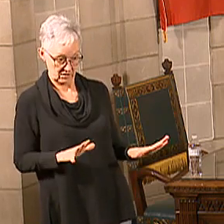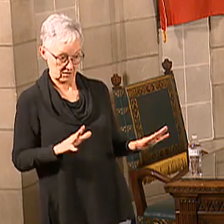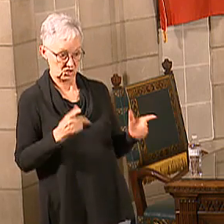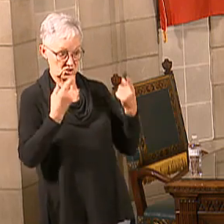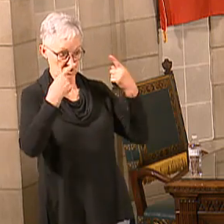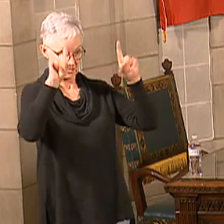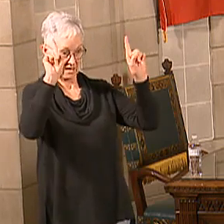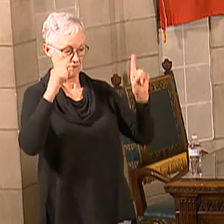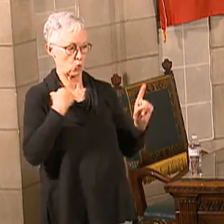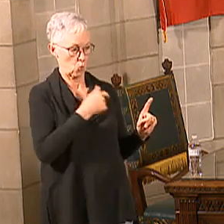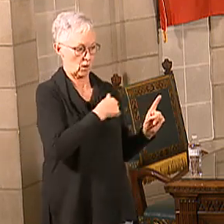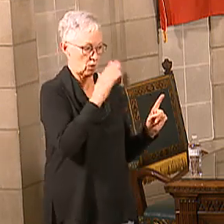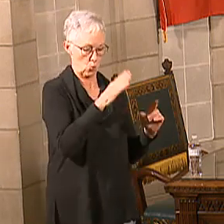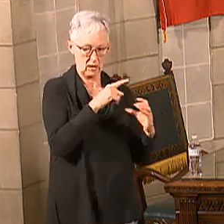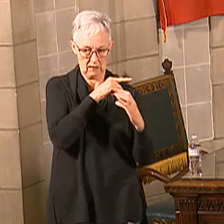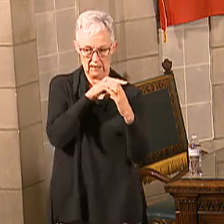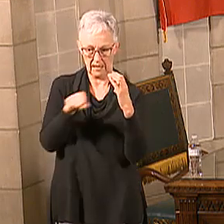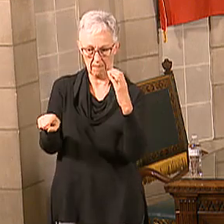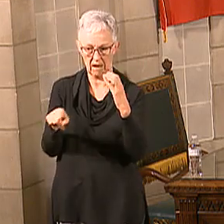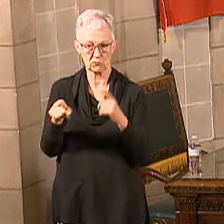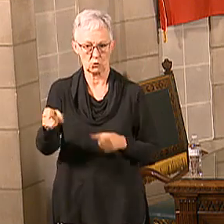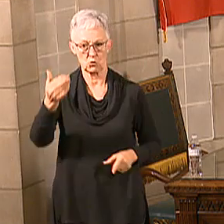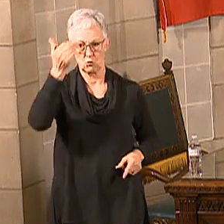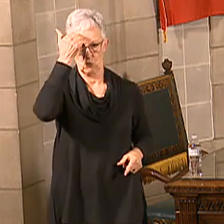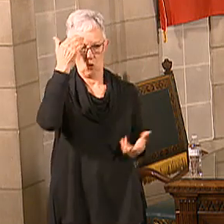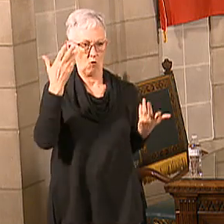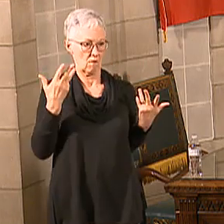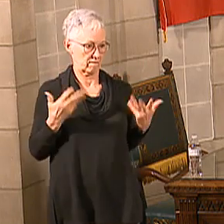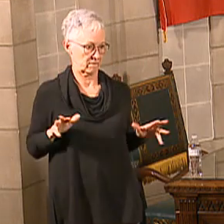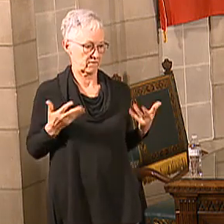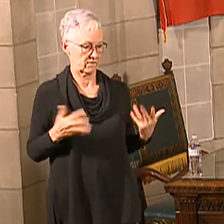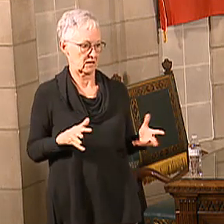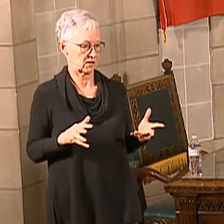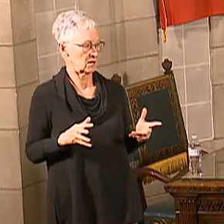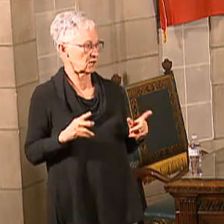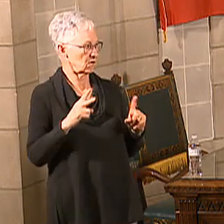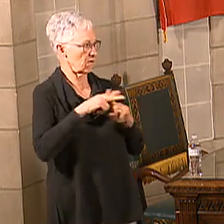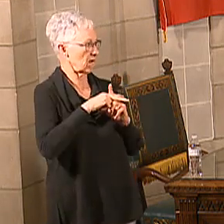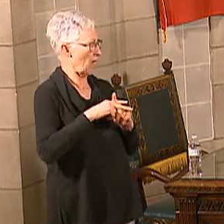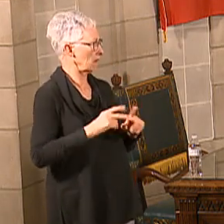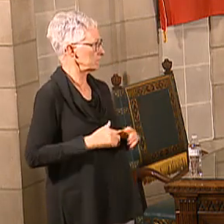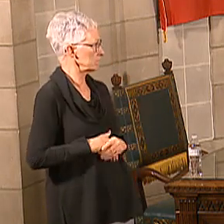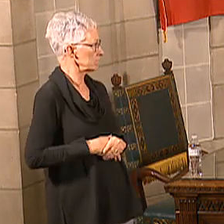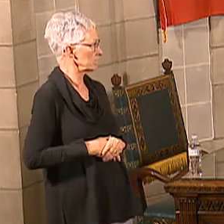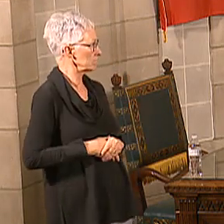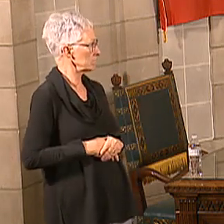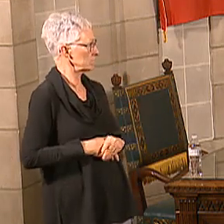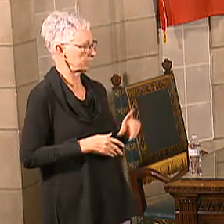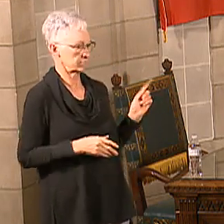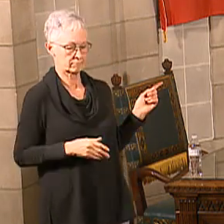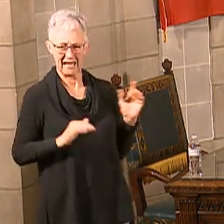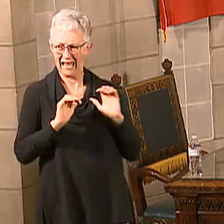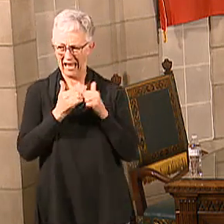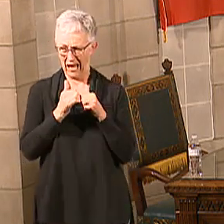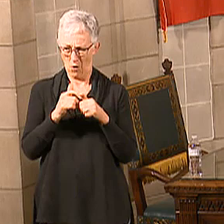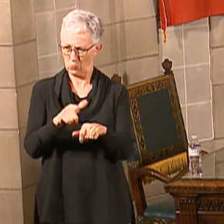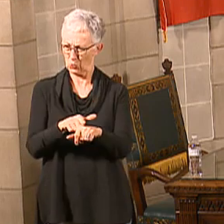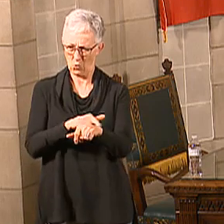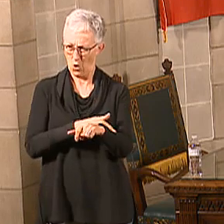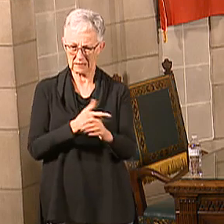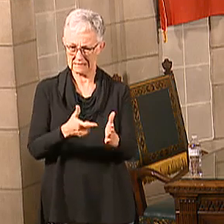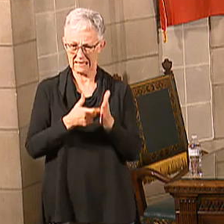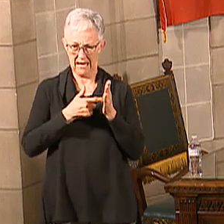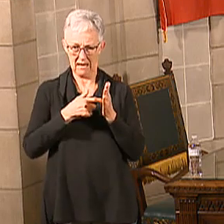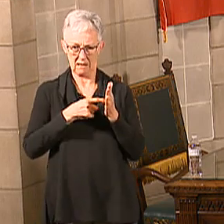So, You want to talk a little bit, John, we got some questions about how long should people expect to wait to get a check? If they file, how long is it taking to